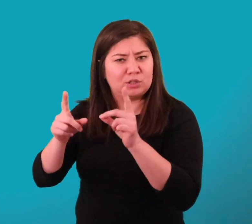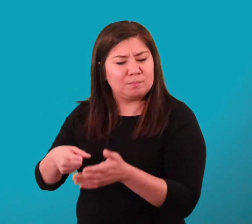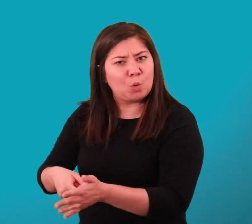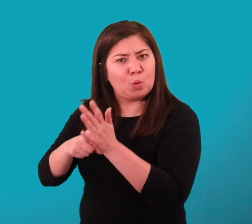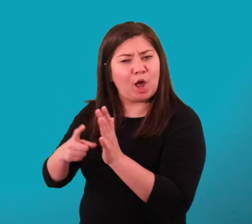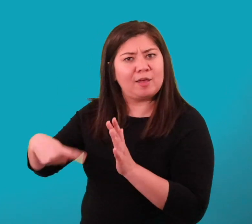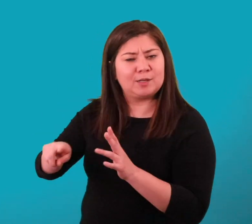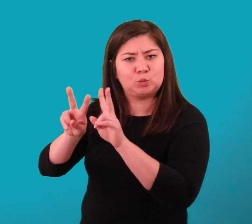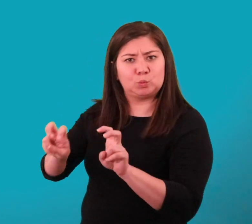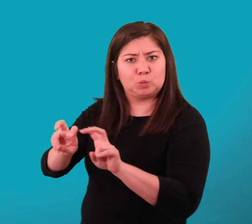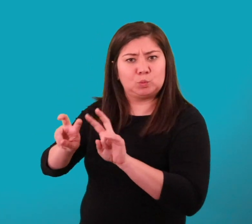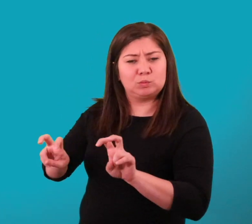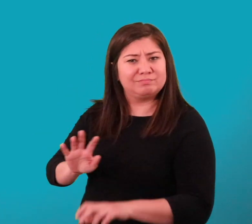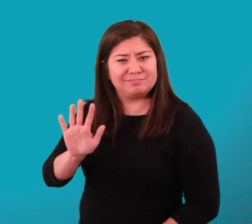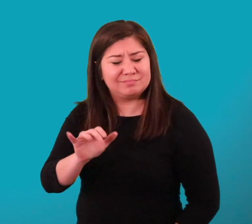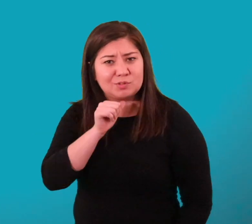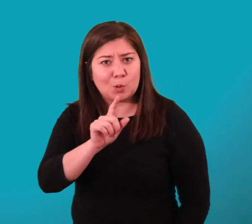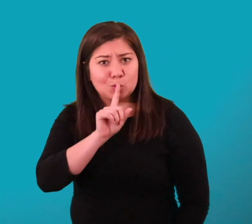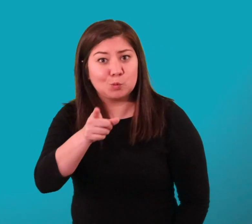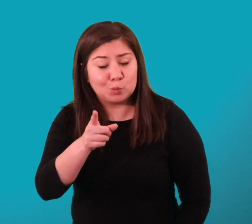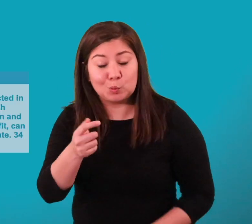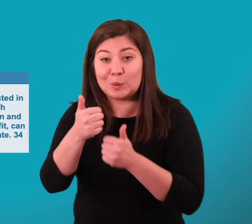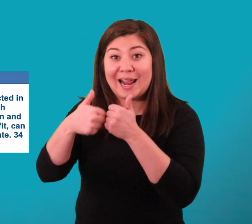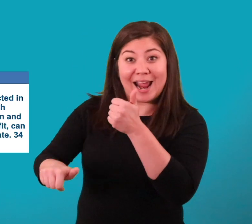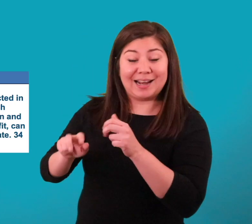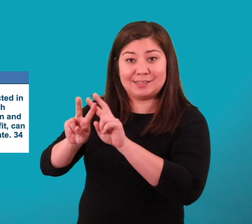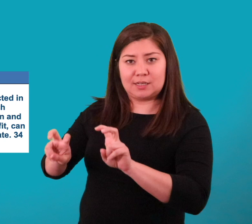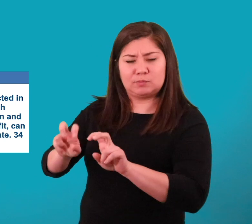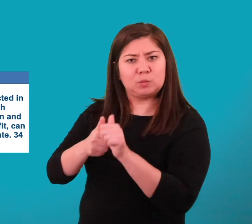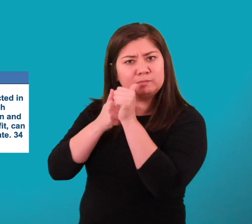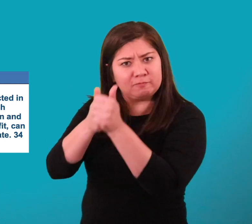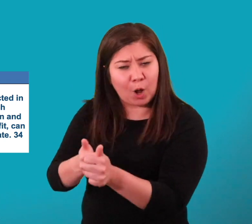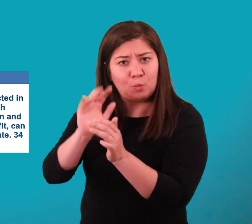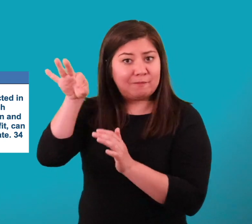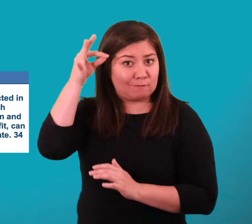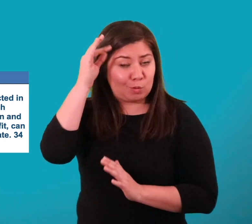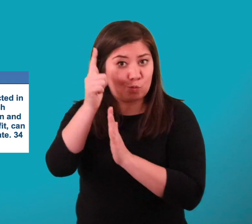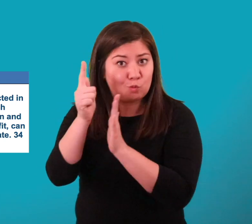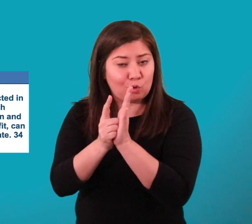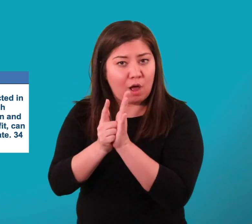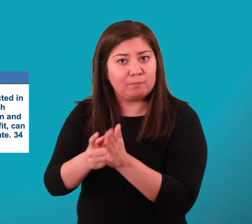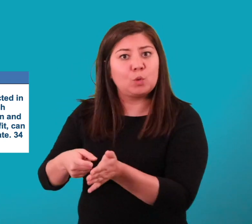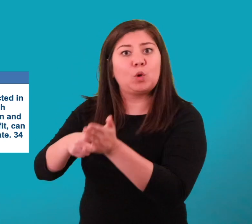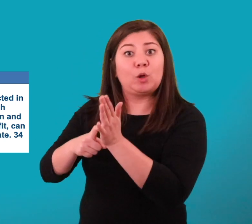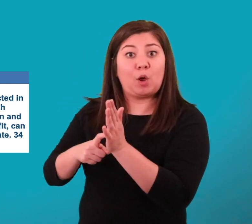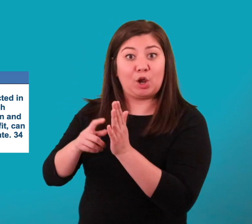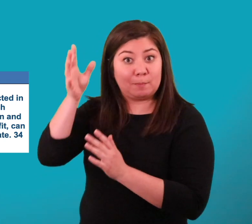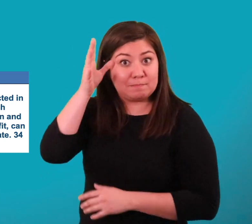true. Any assessment must be conducted in compliance with federal law, which requires both parental notification and consent. So a